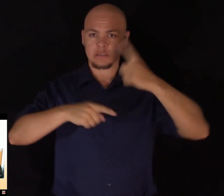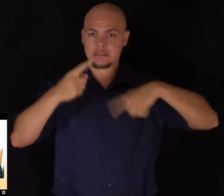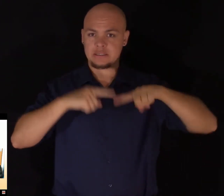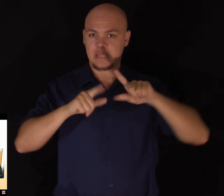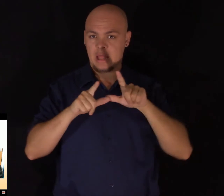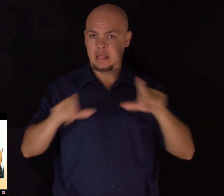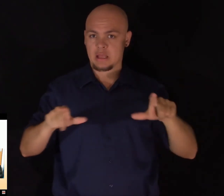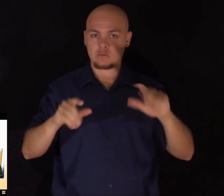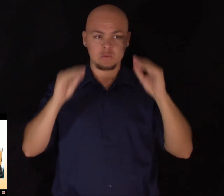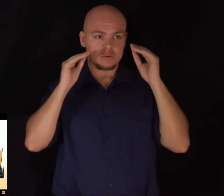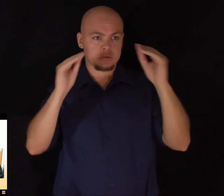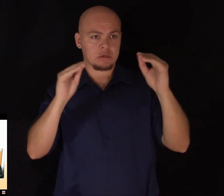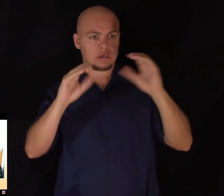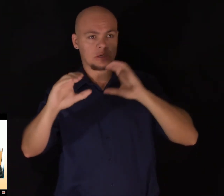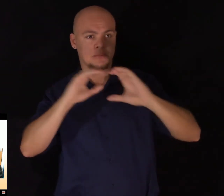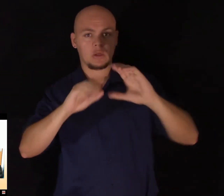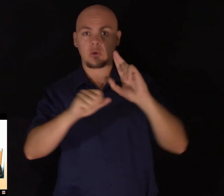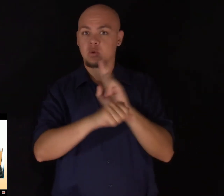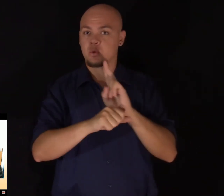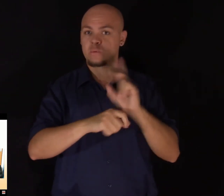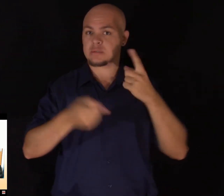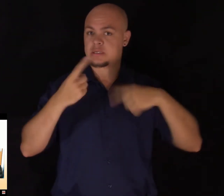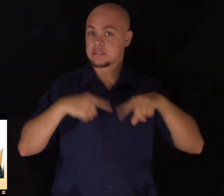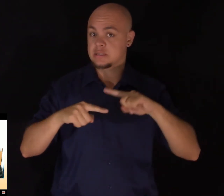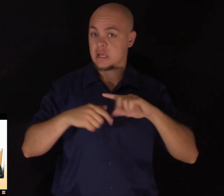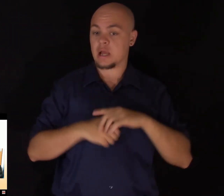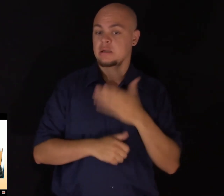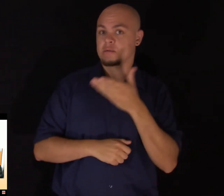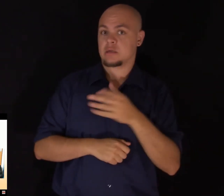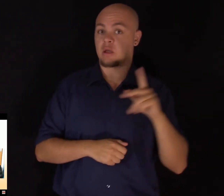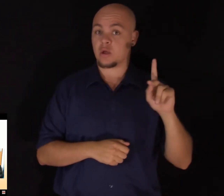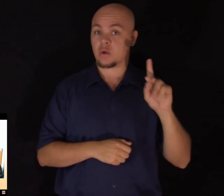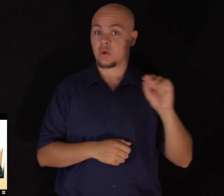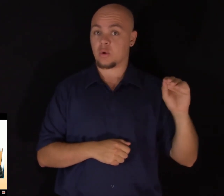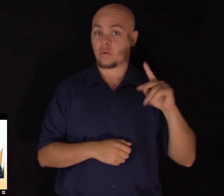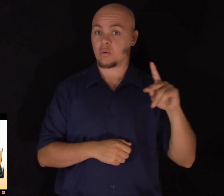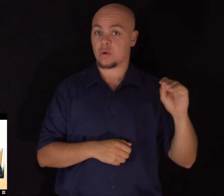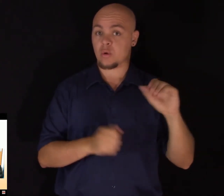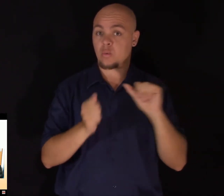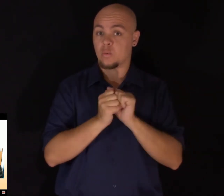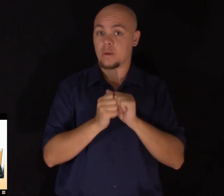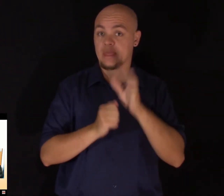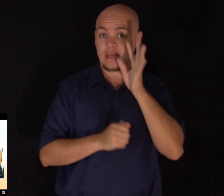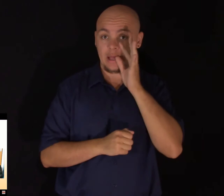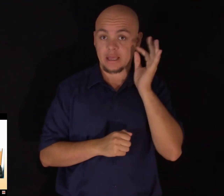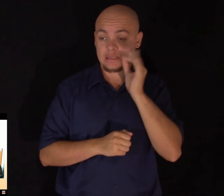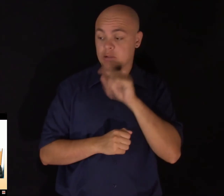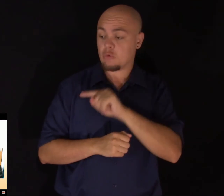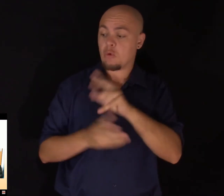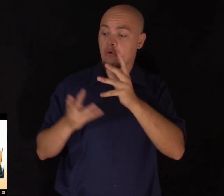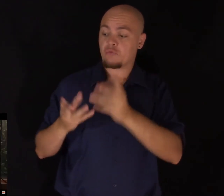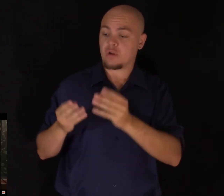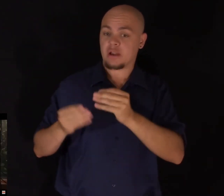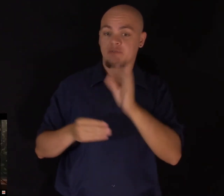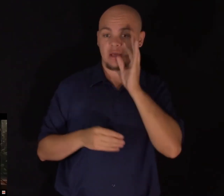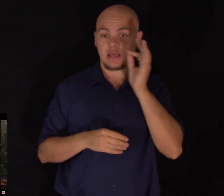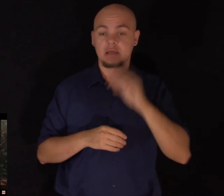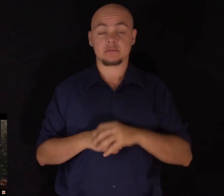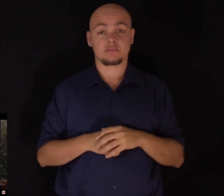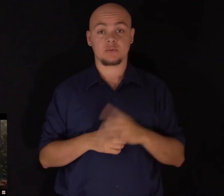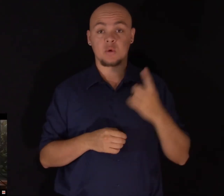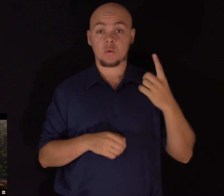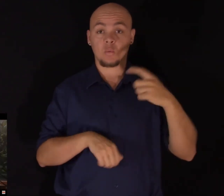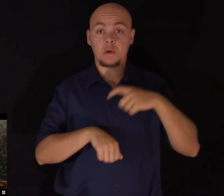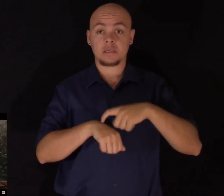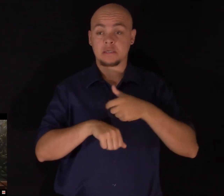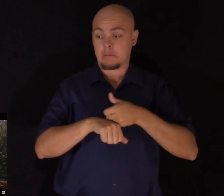taught to communicate via sign language. Here's Coco with her kitten. It's her cute little fluffy pet kitten. Coco once